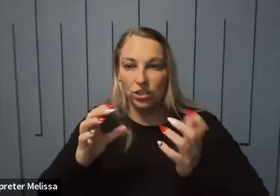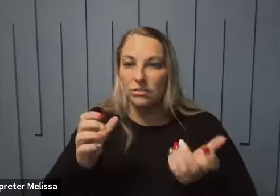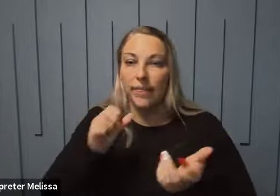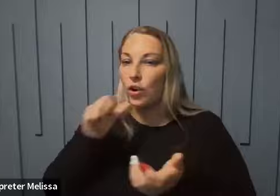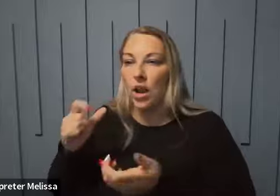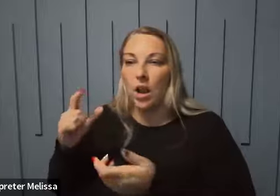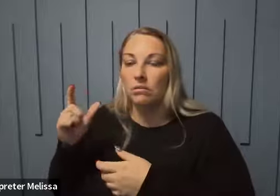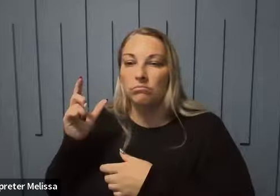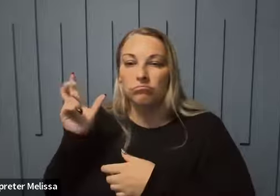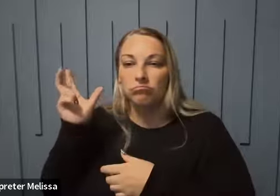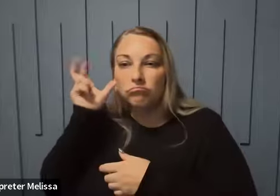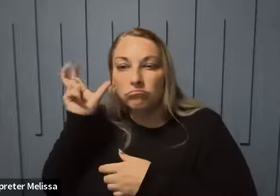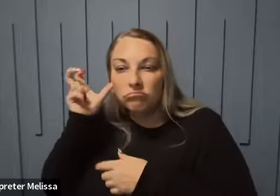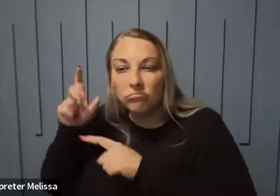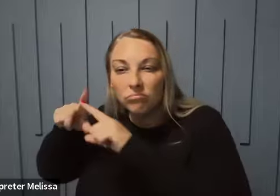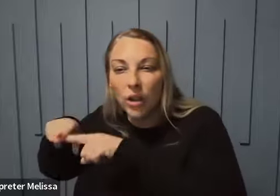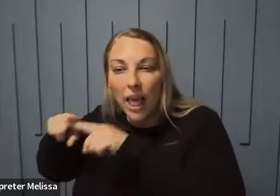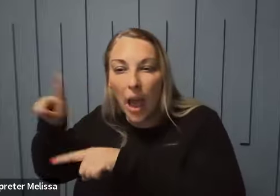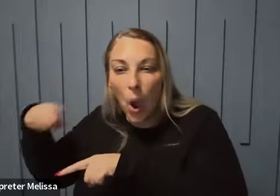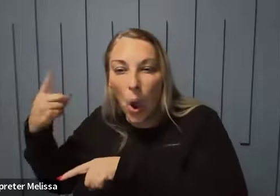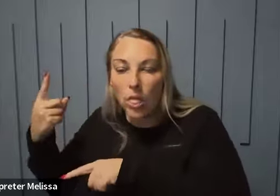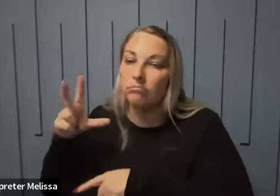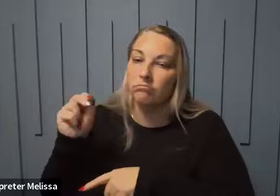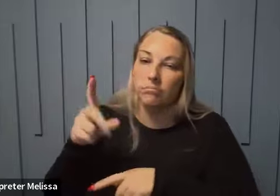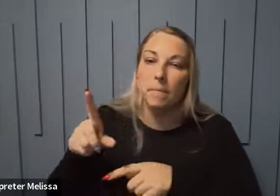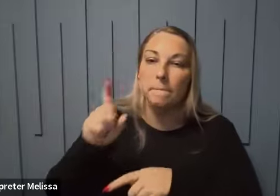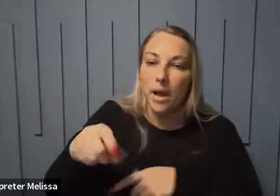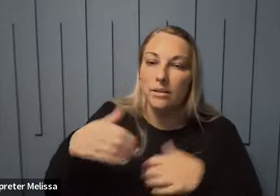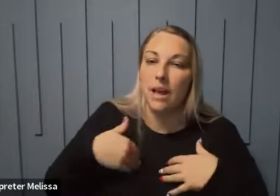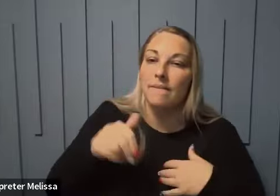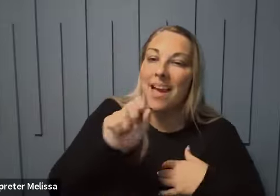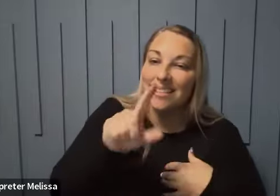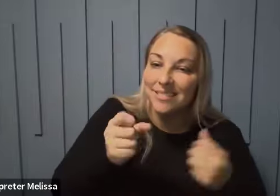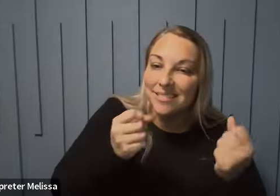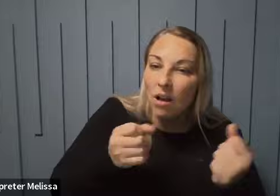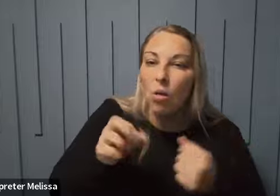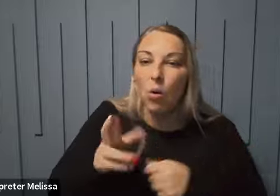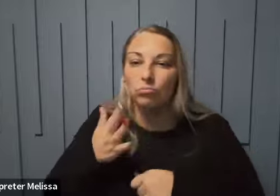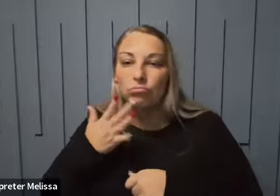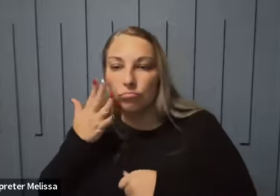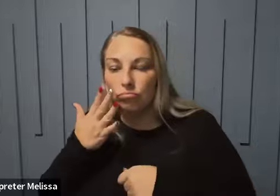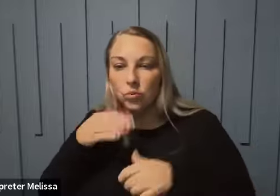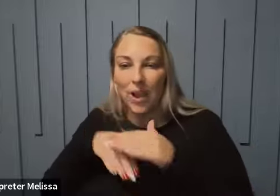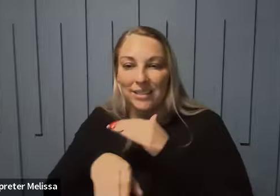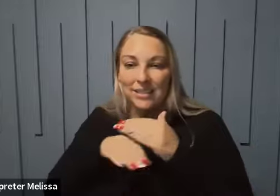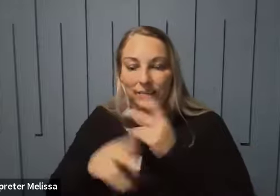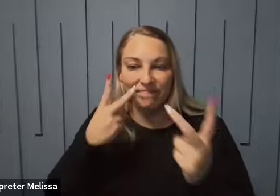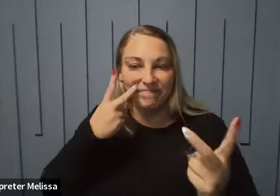rely on audition alone. They must have Cute American English or American Sign Language to be able to access language that is presented to